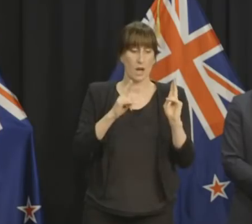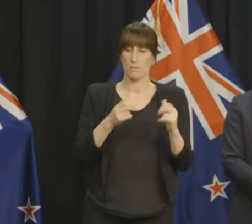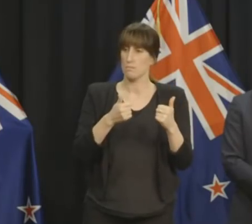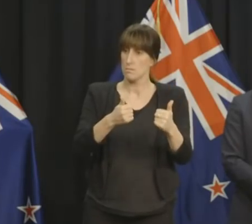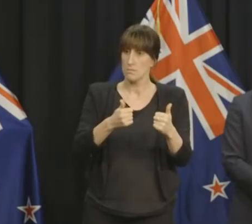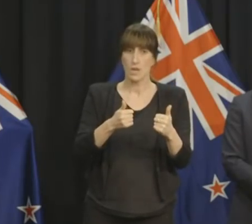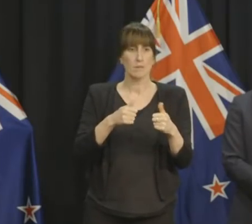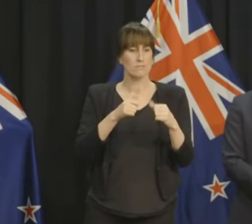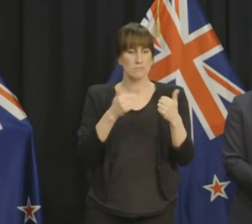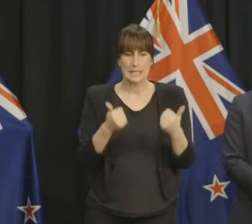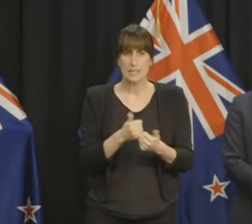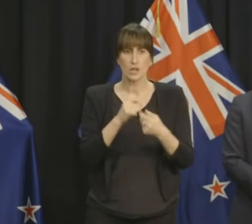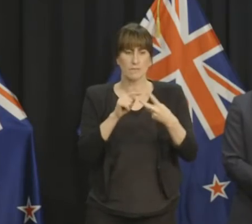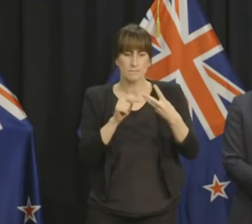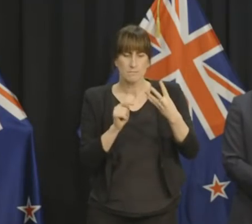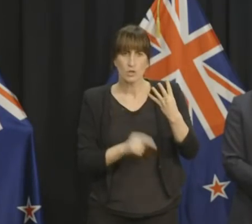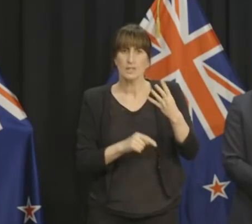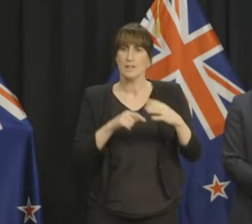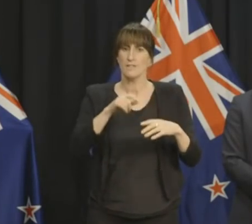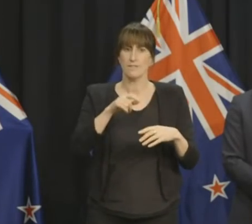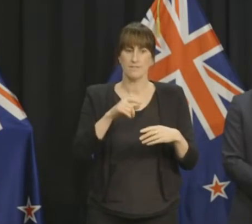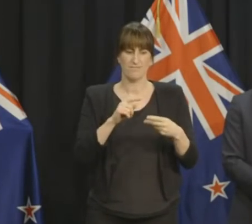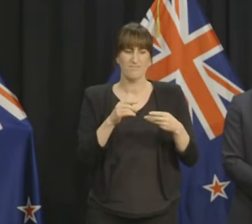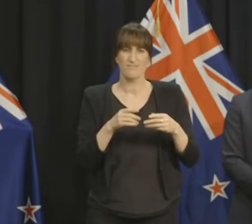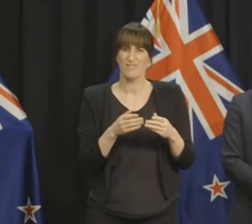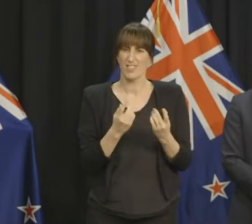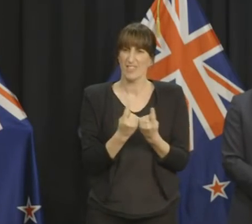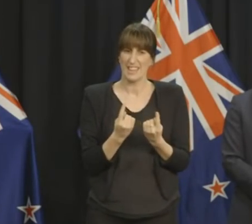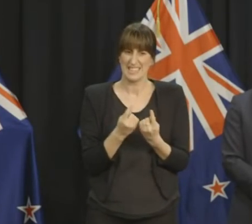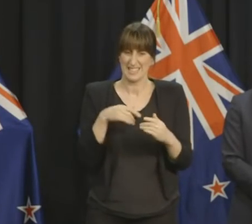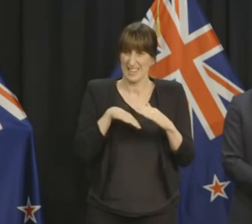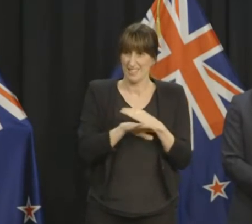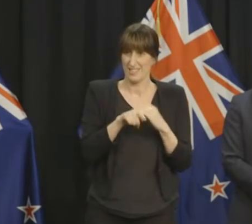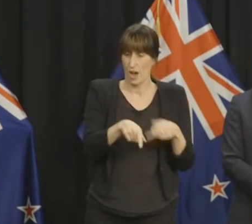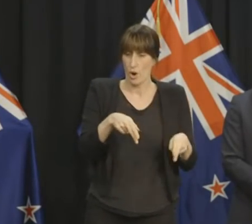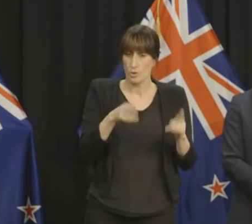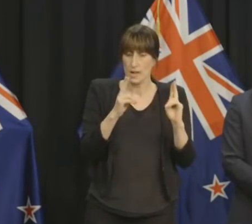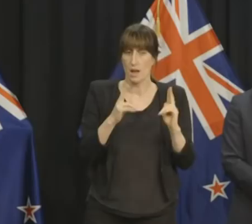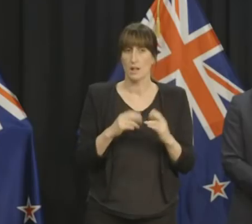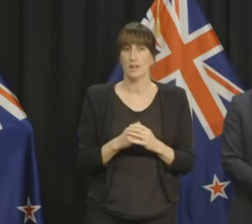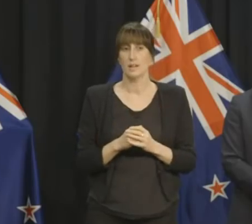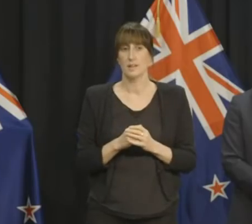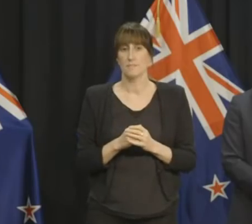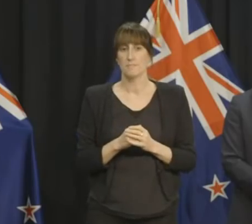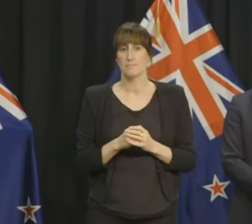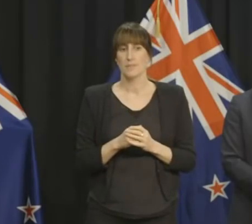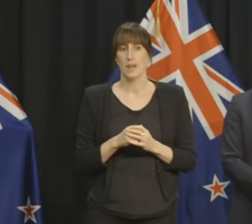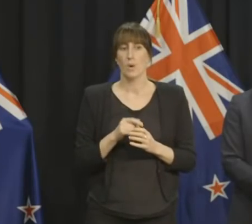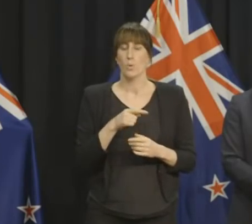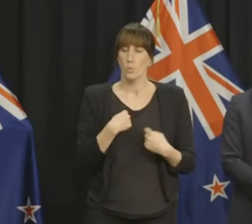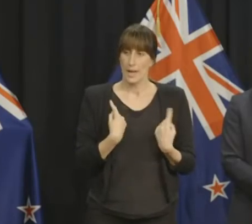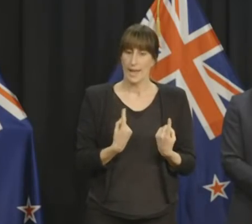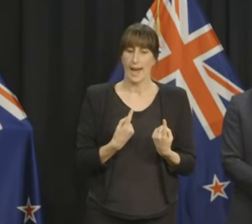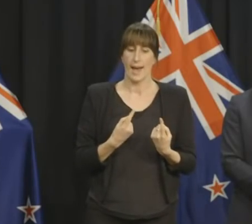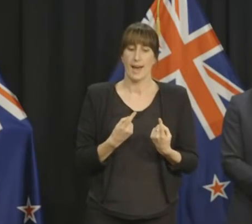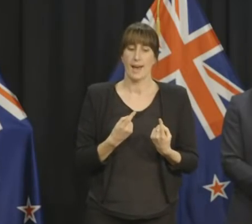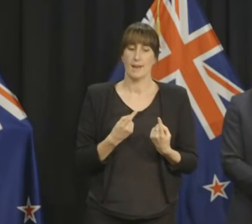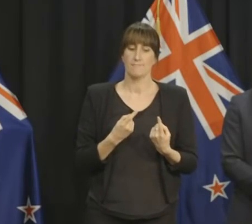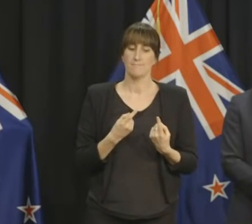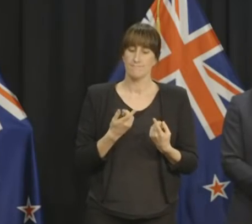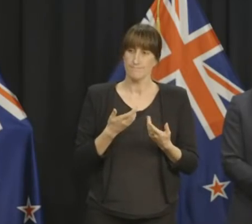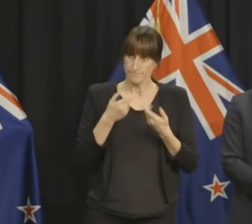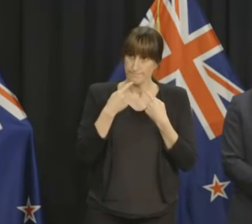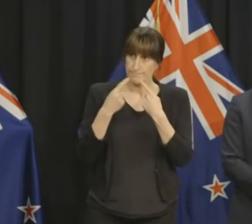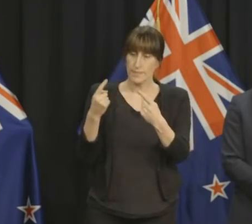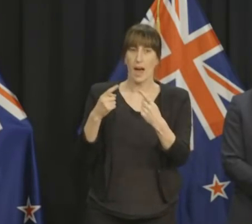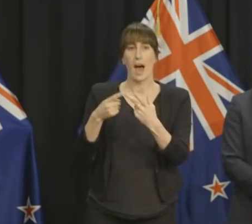gone through and ensured that the two minor things that we needed to ensure to assure those other residents have been put in place, and that is the case.